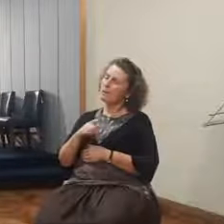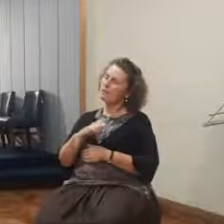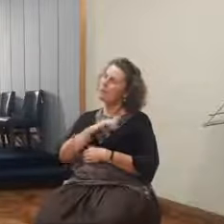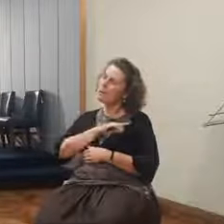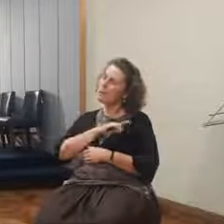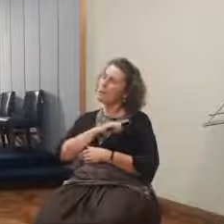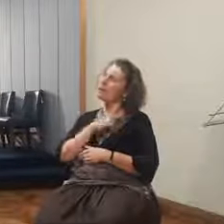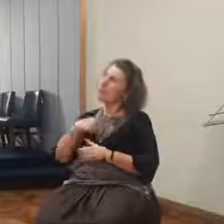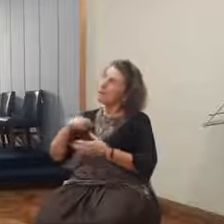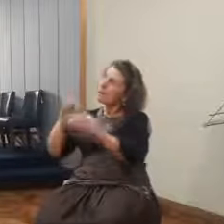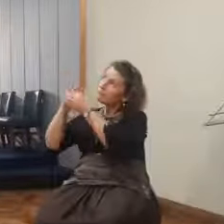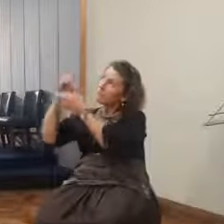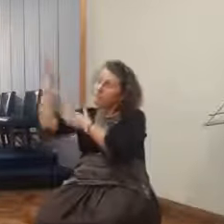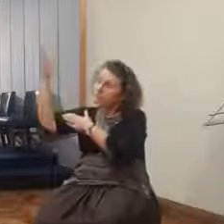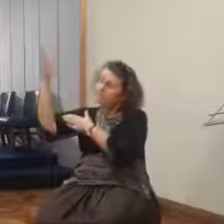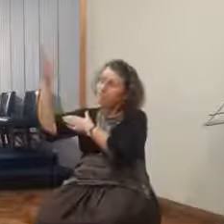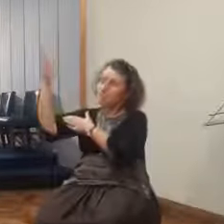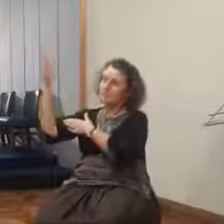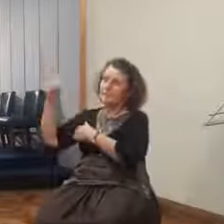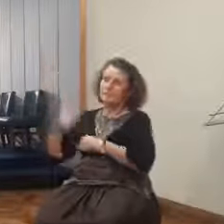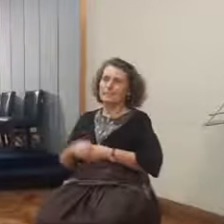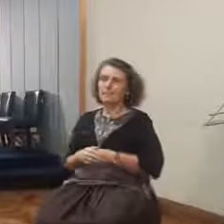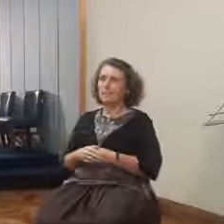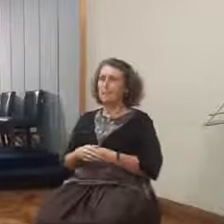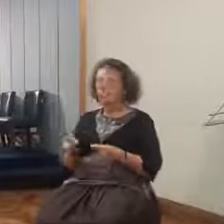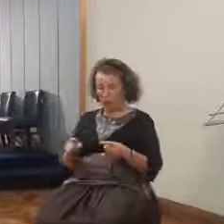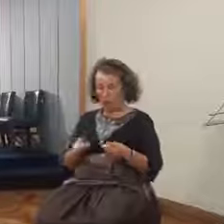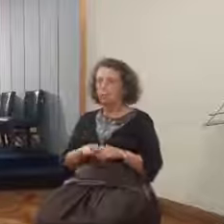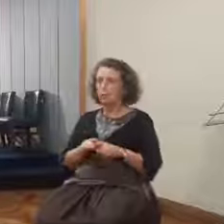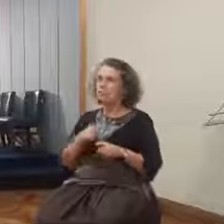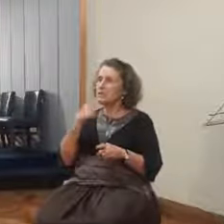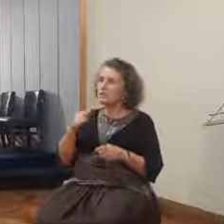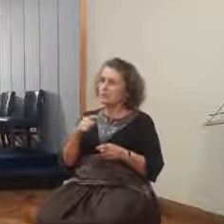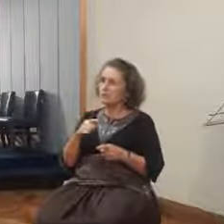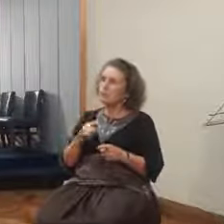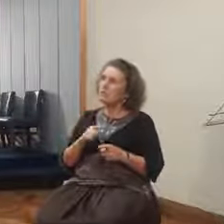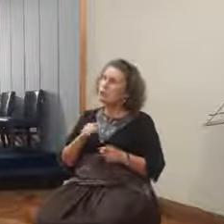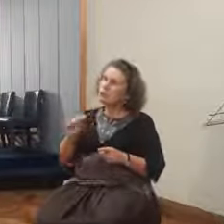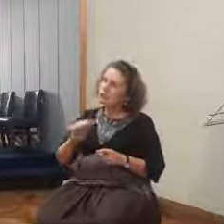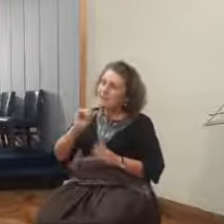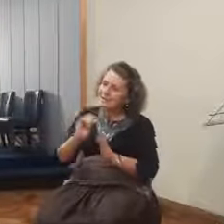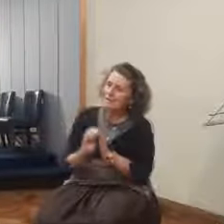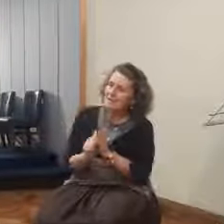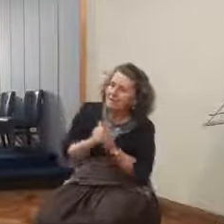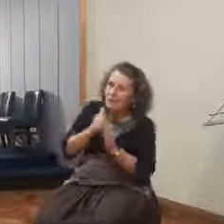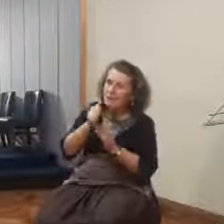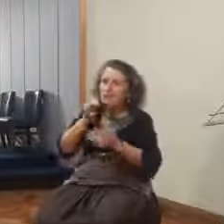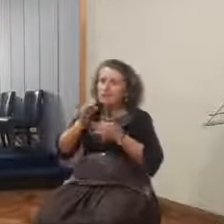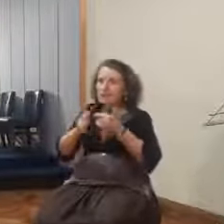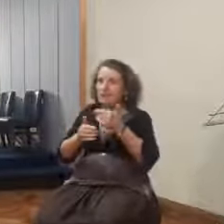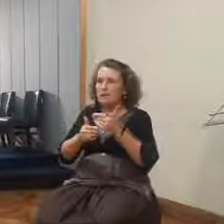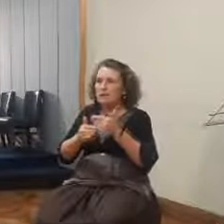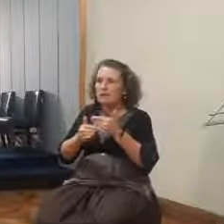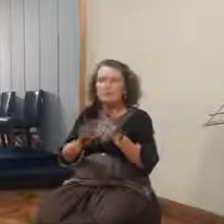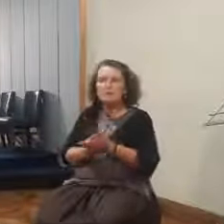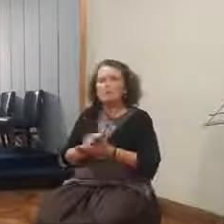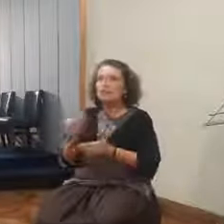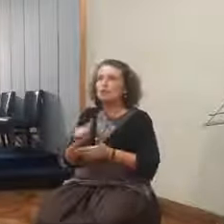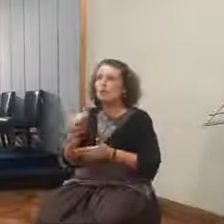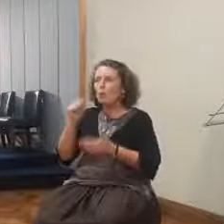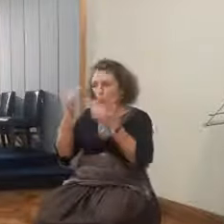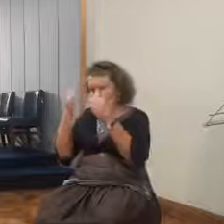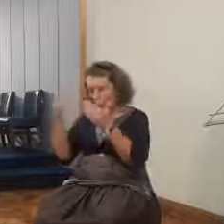Saviour. Play skillfully, says the psalmist to the accompanist, when we take care in our worship. But what about with a